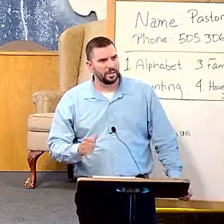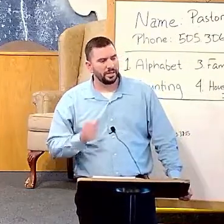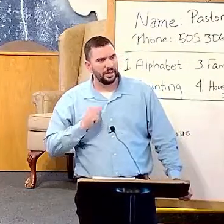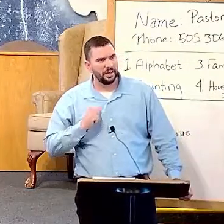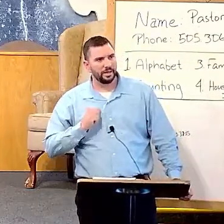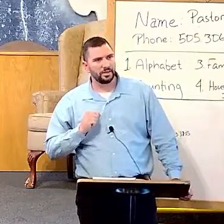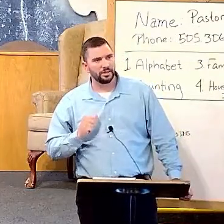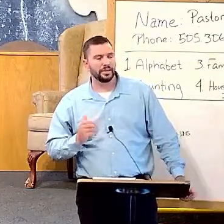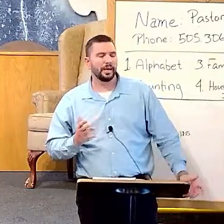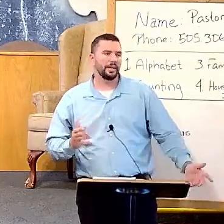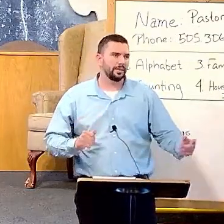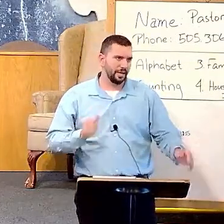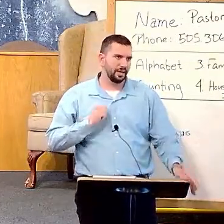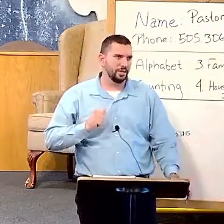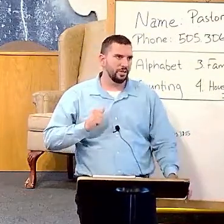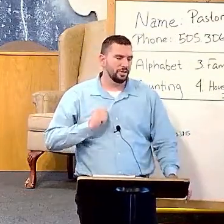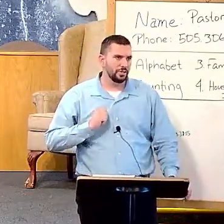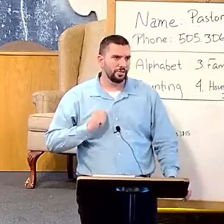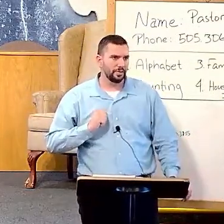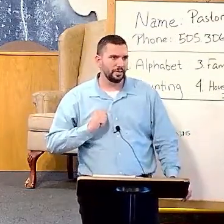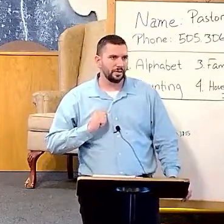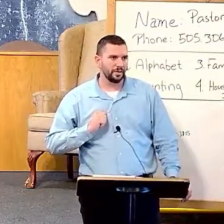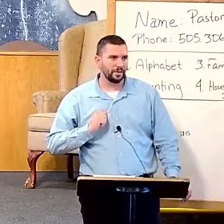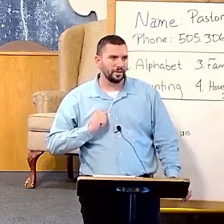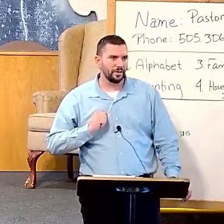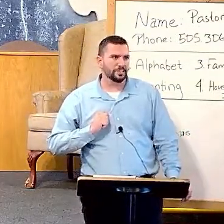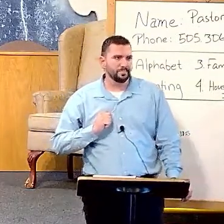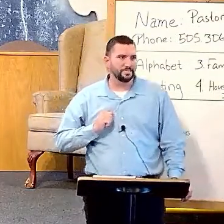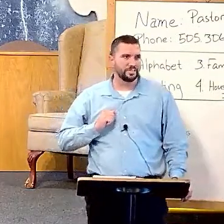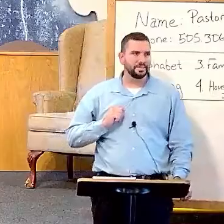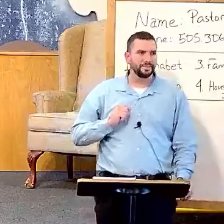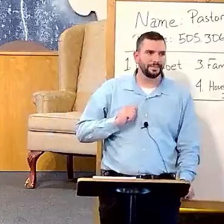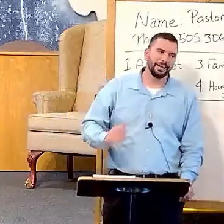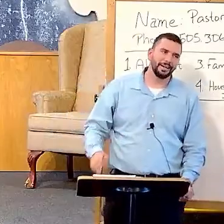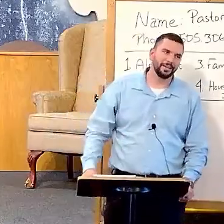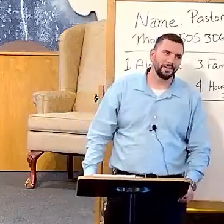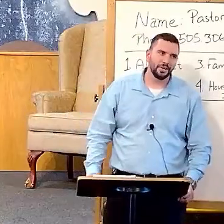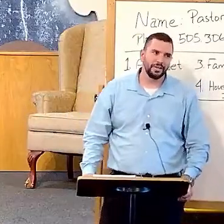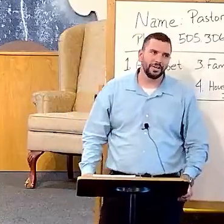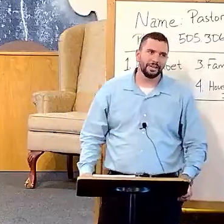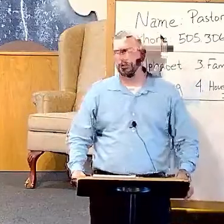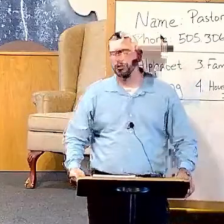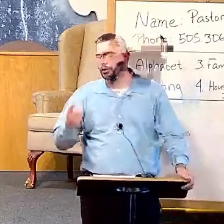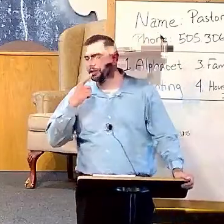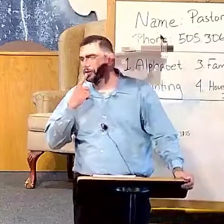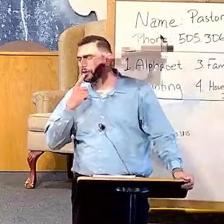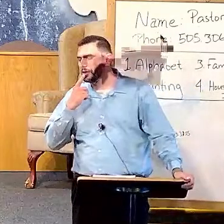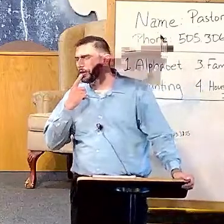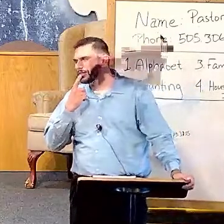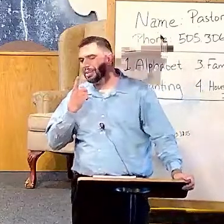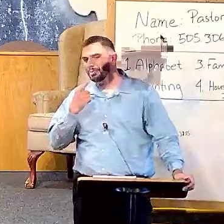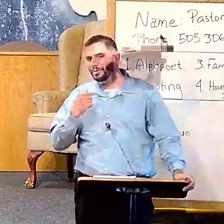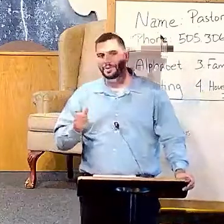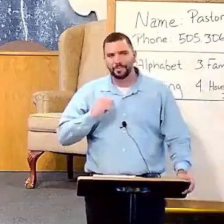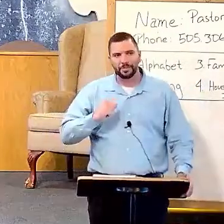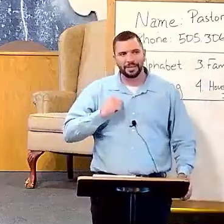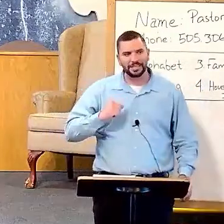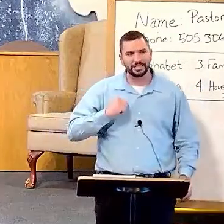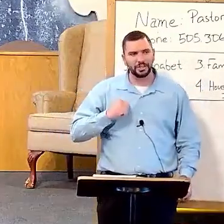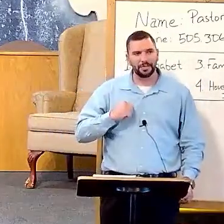Yeah. Okay. Yeah. So ourselves. Yeah. Yeah. So say the word, but that's the same thing. When you're